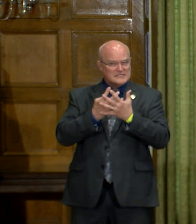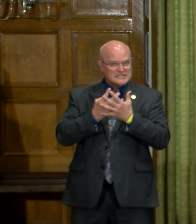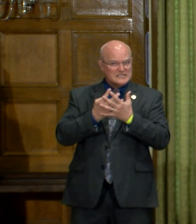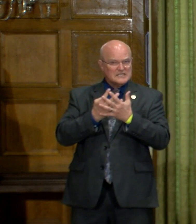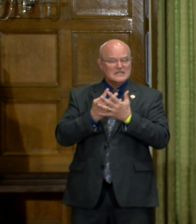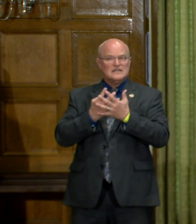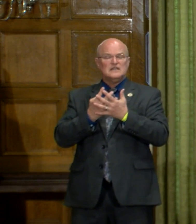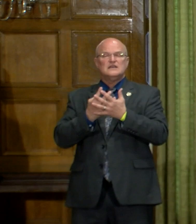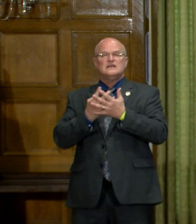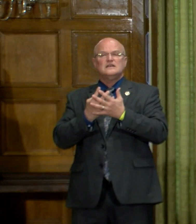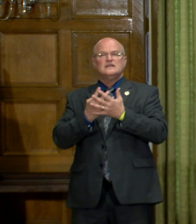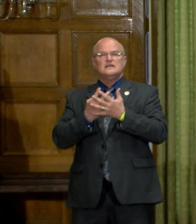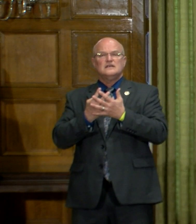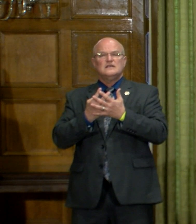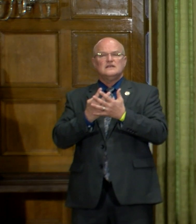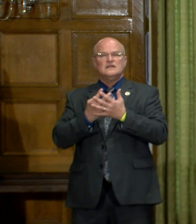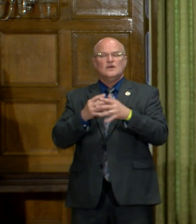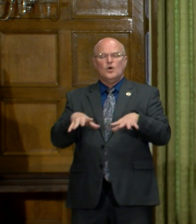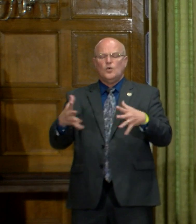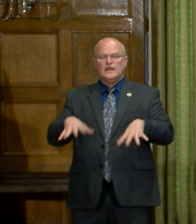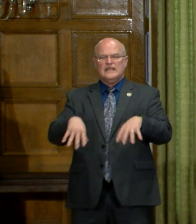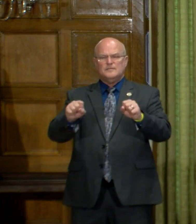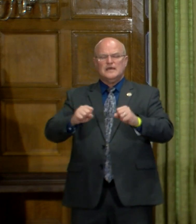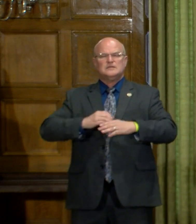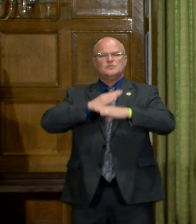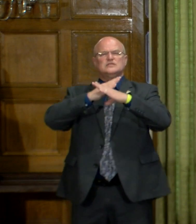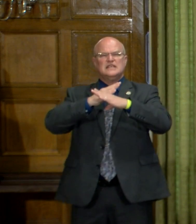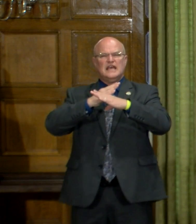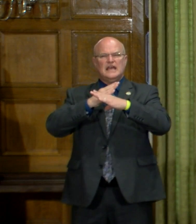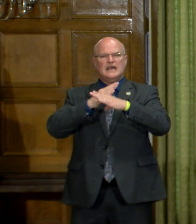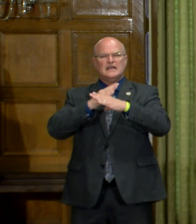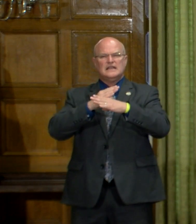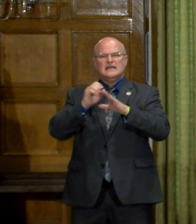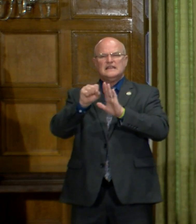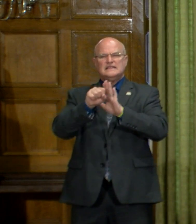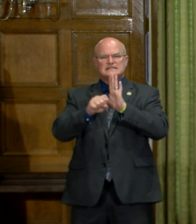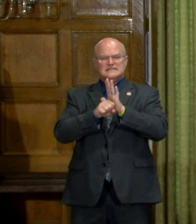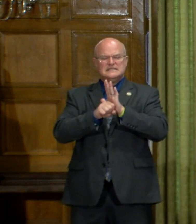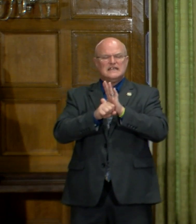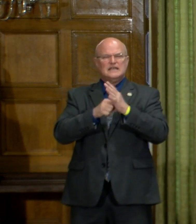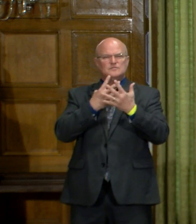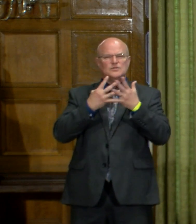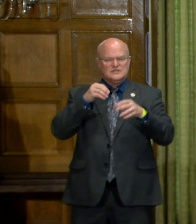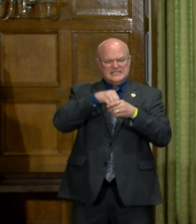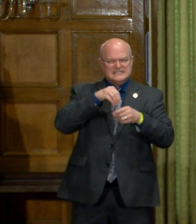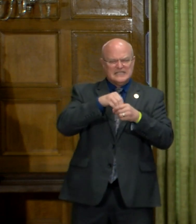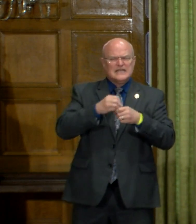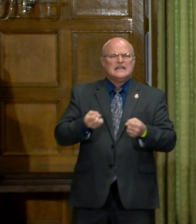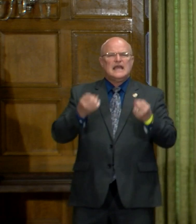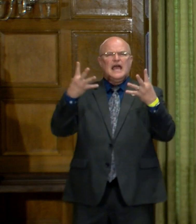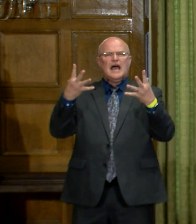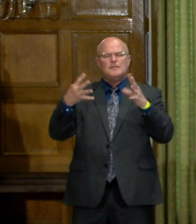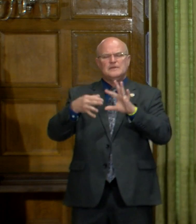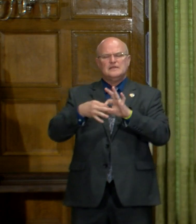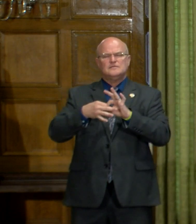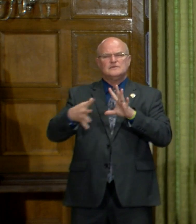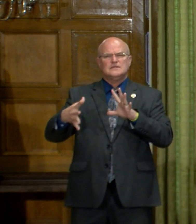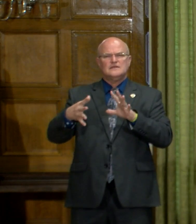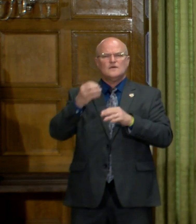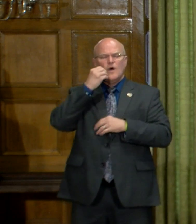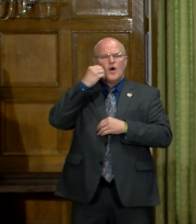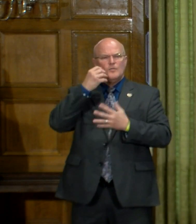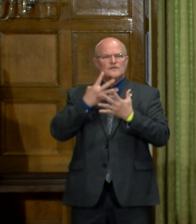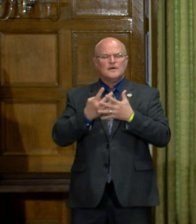CDC arrive, what measures are being taken to protect inmates and staff inside, and how many inmates have been released on home